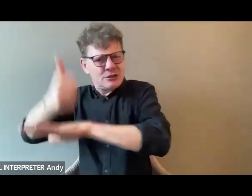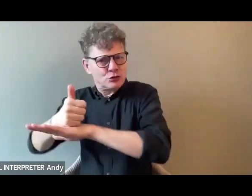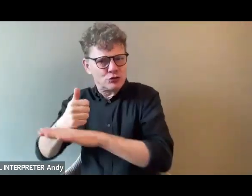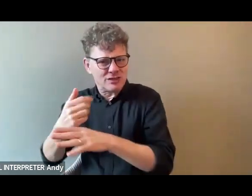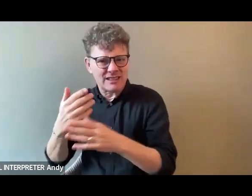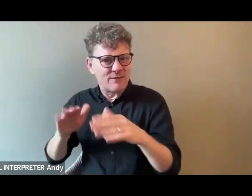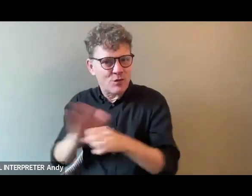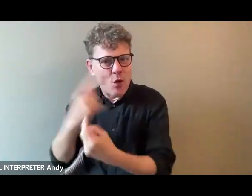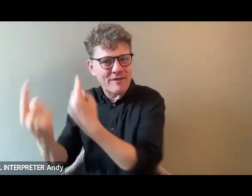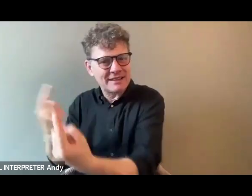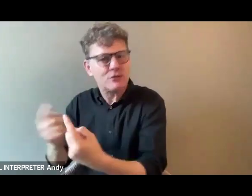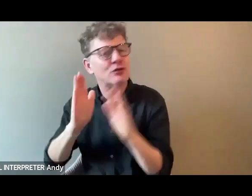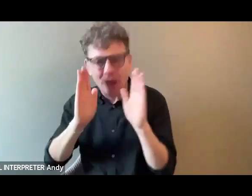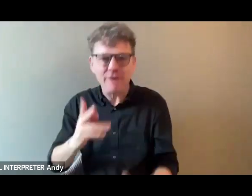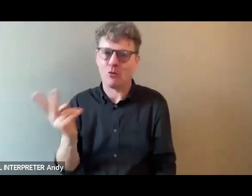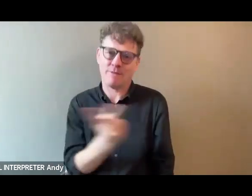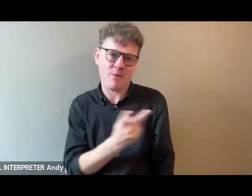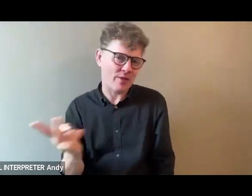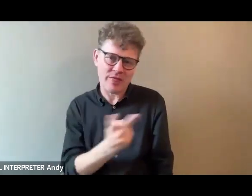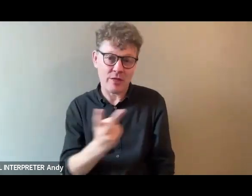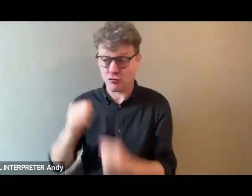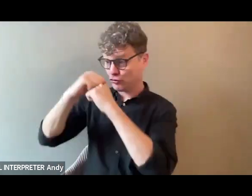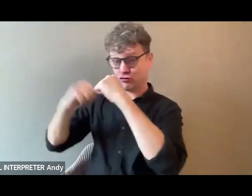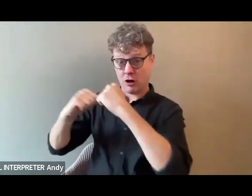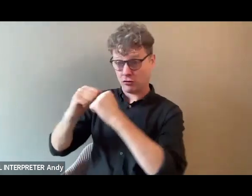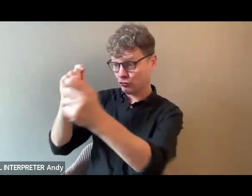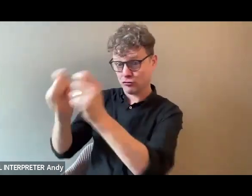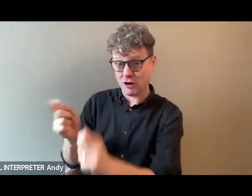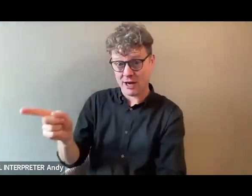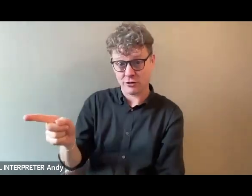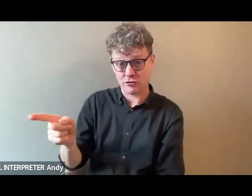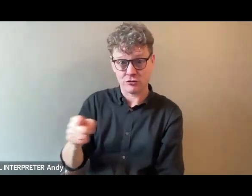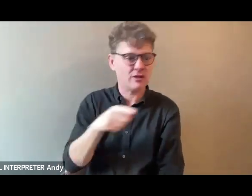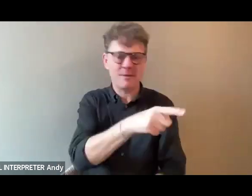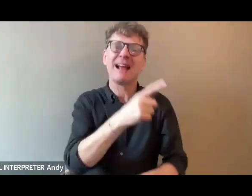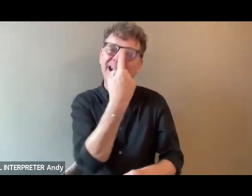So you have to have both. You have to have the structural change, but the individual